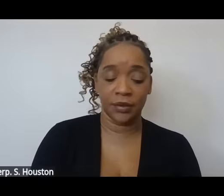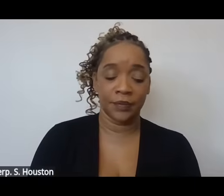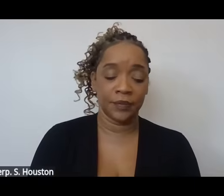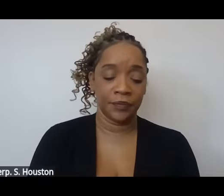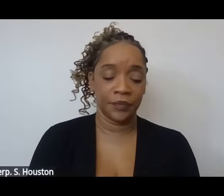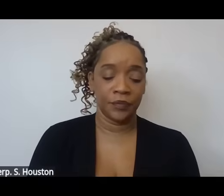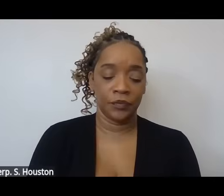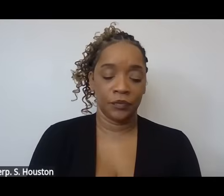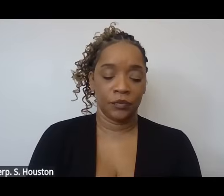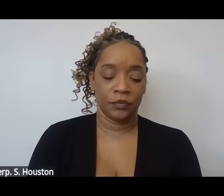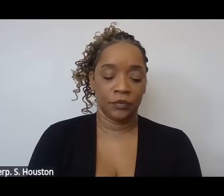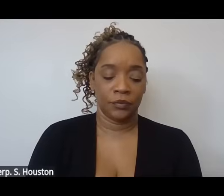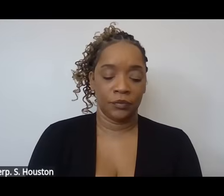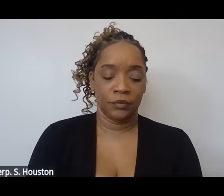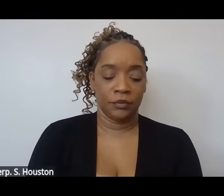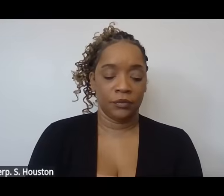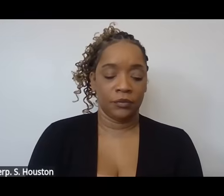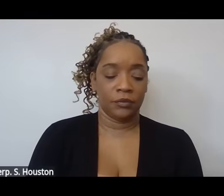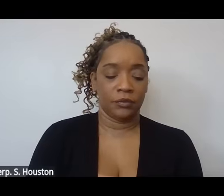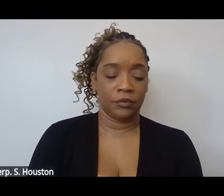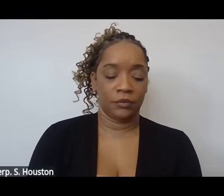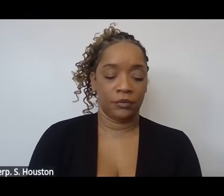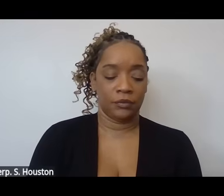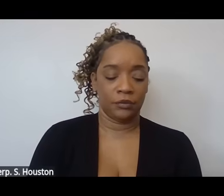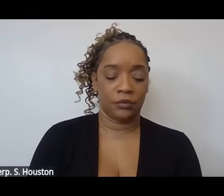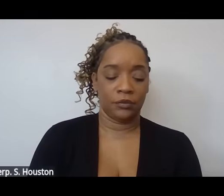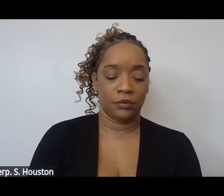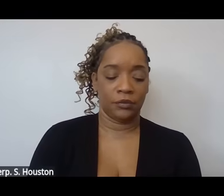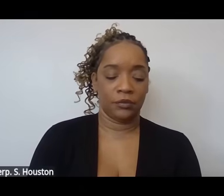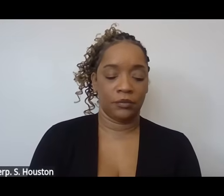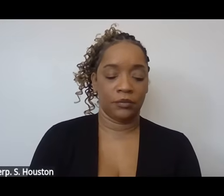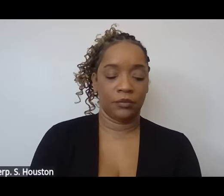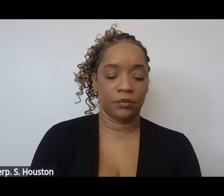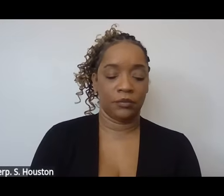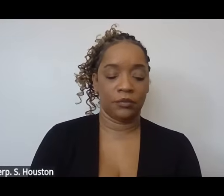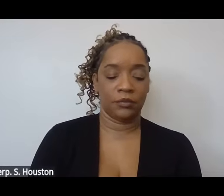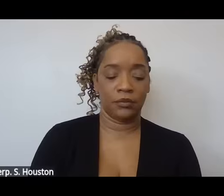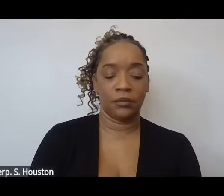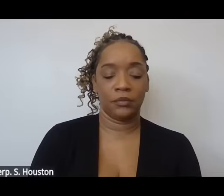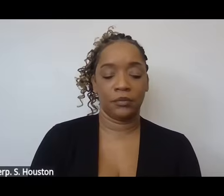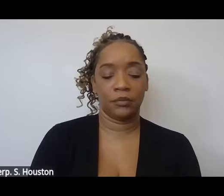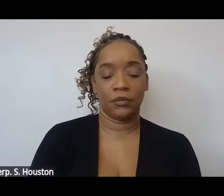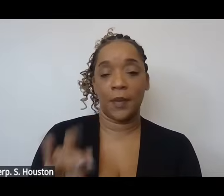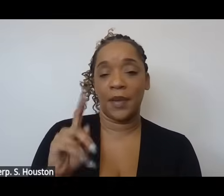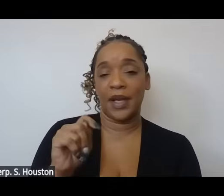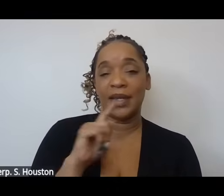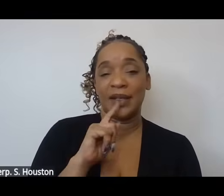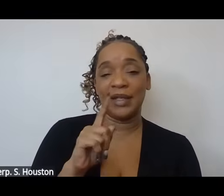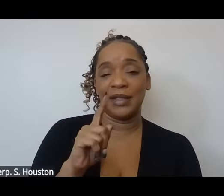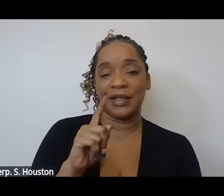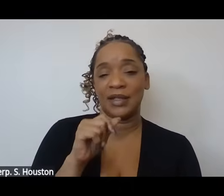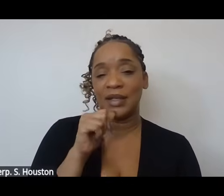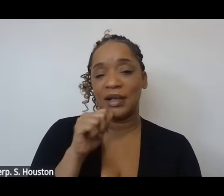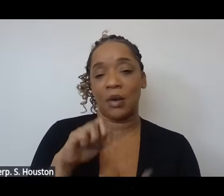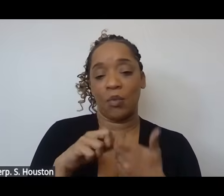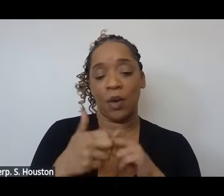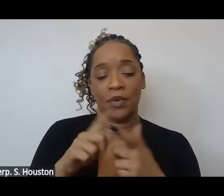is about? Well, it is until we open up the door and we say, here's a piece of paper that clearly doesn't match.